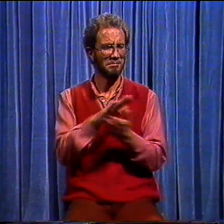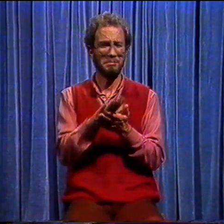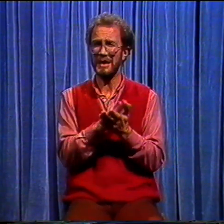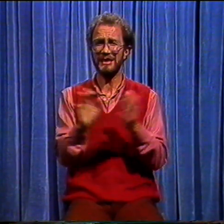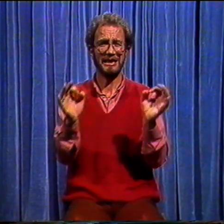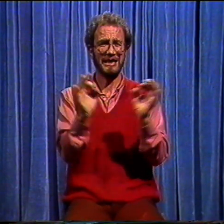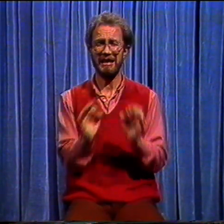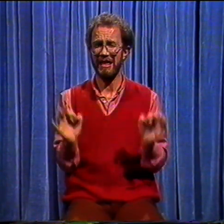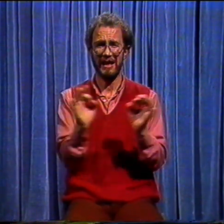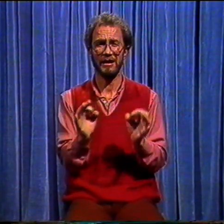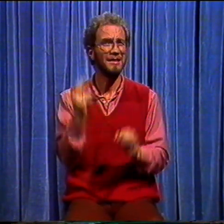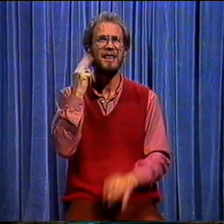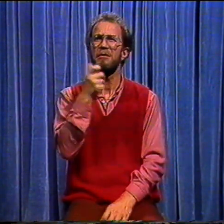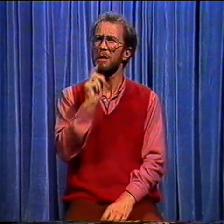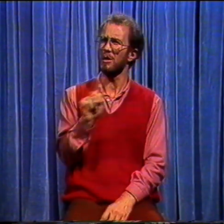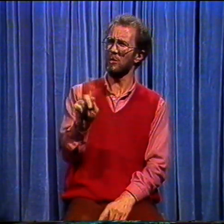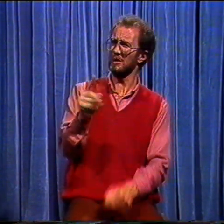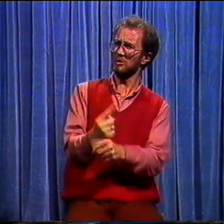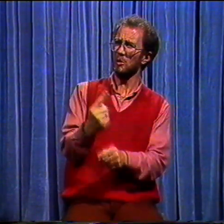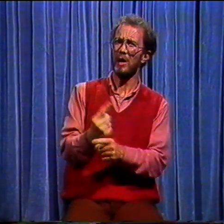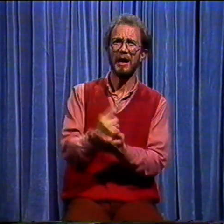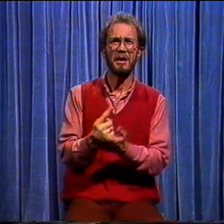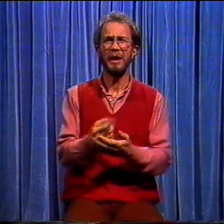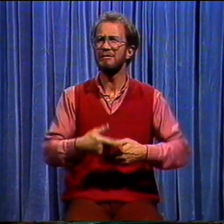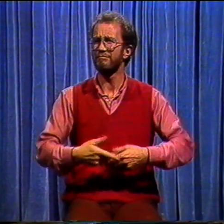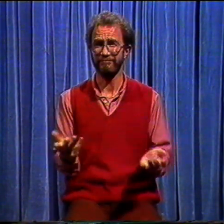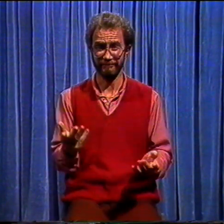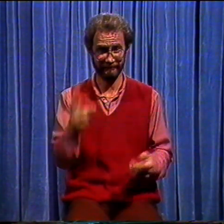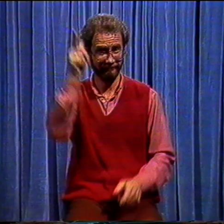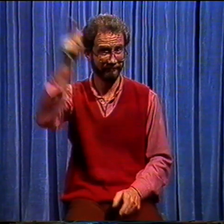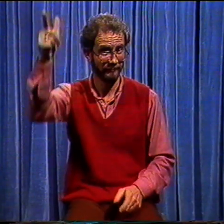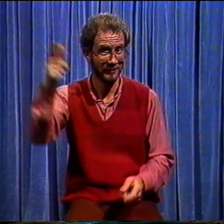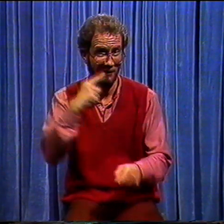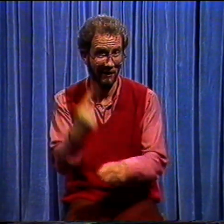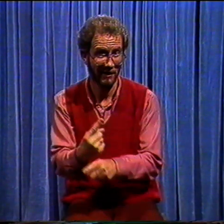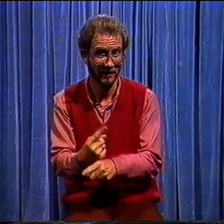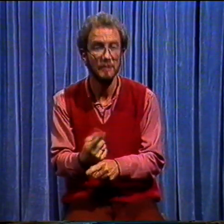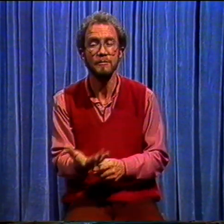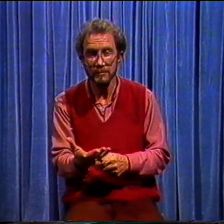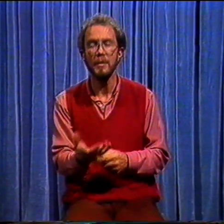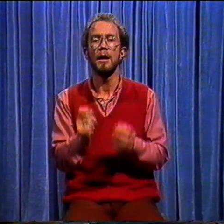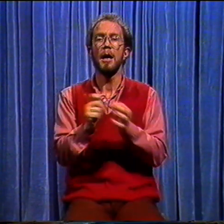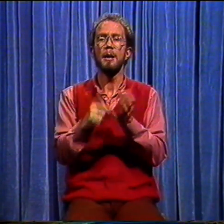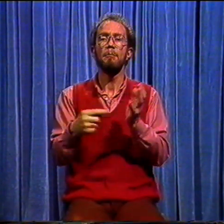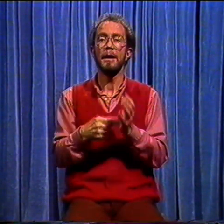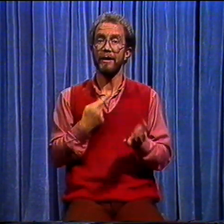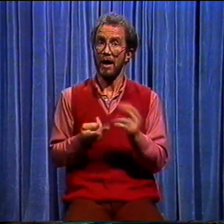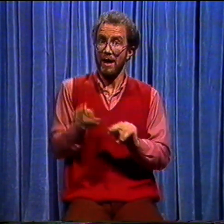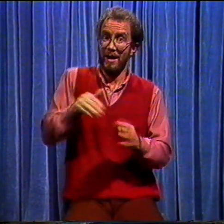that means absolutely nothing. And deaf people would say, what are you talking about? It's a load of rubbish. But if